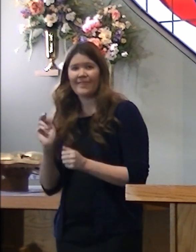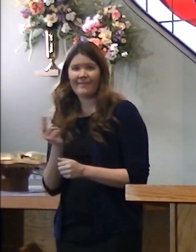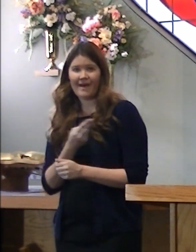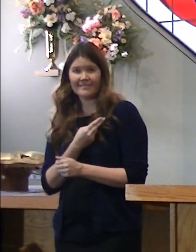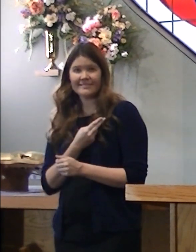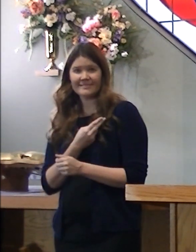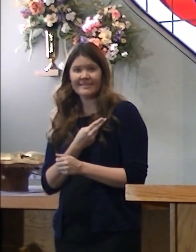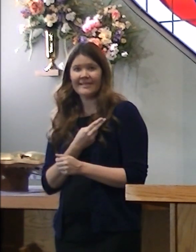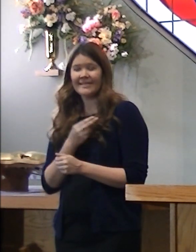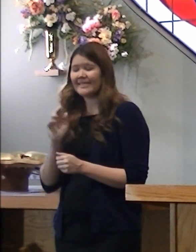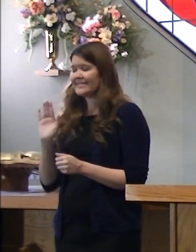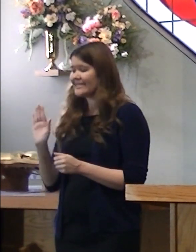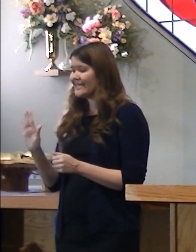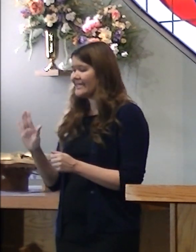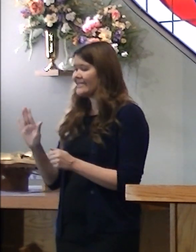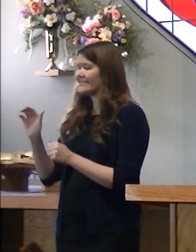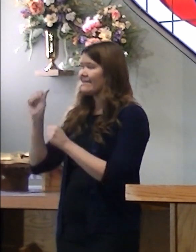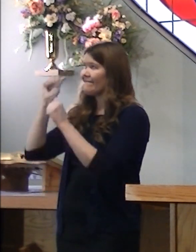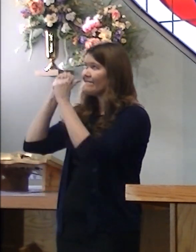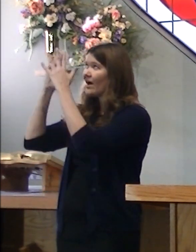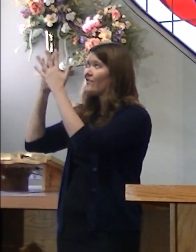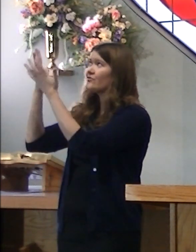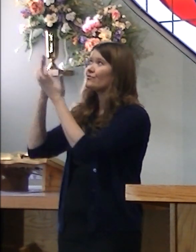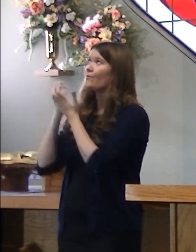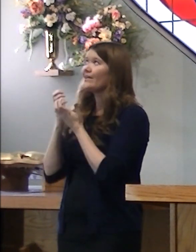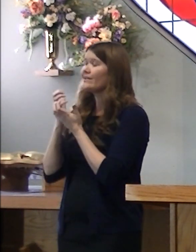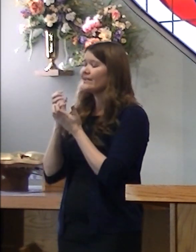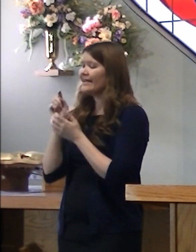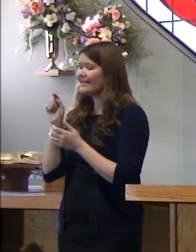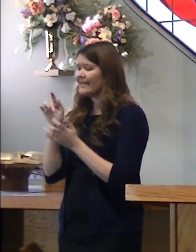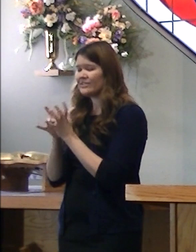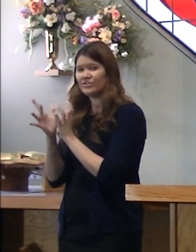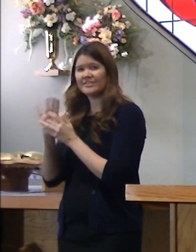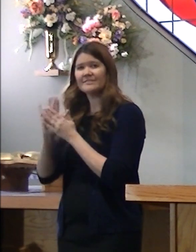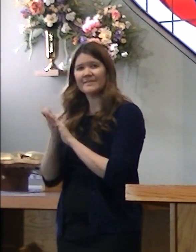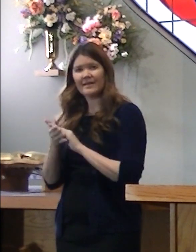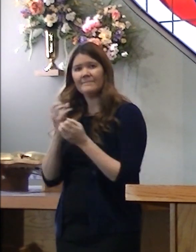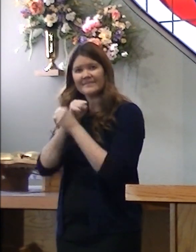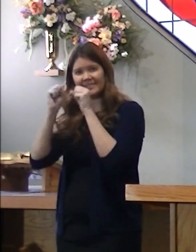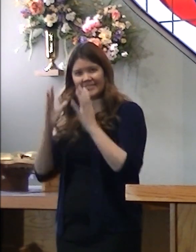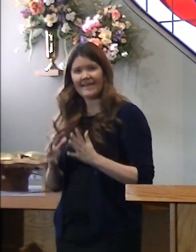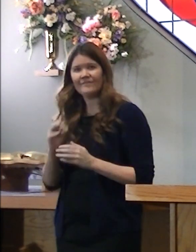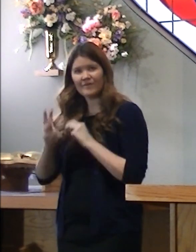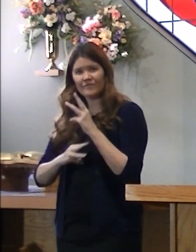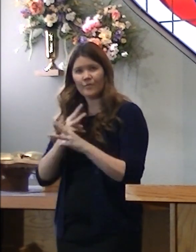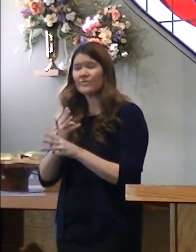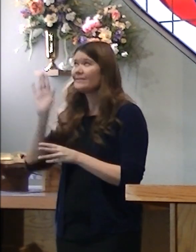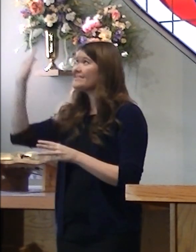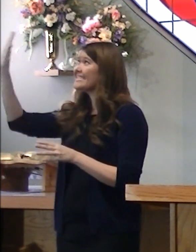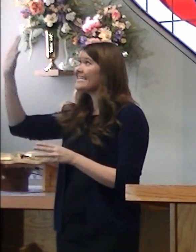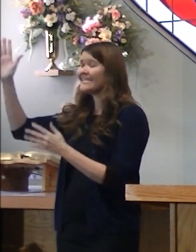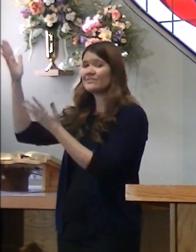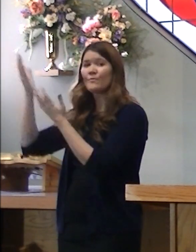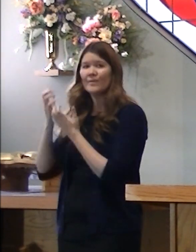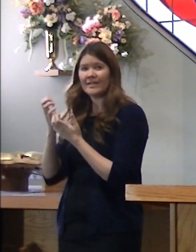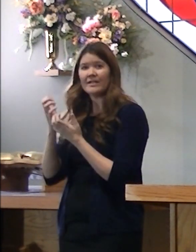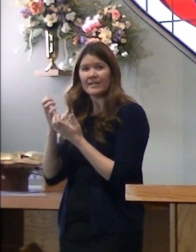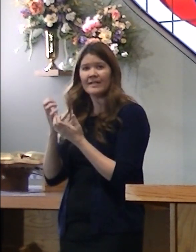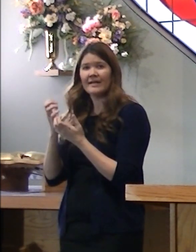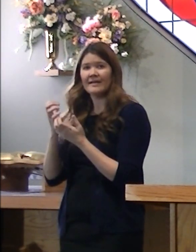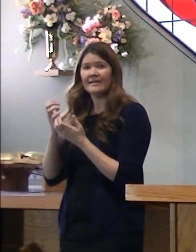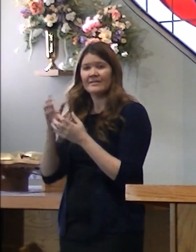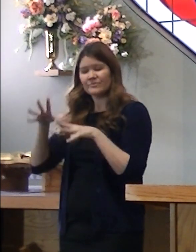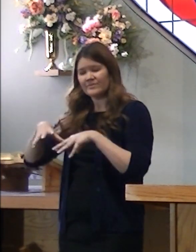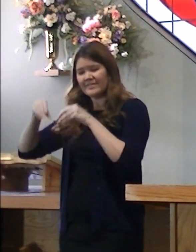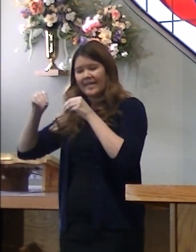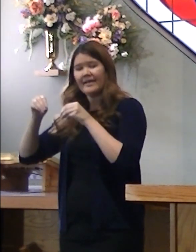his Father's will that he would be the Savior of the world. It was the Father's will that he would take on the burden of the